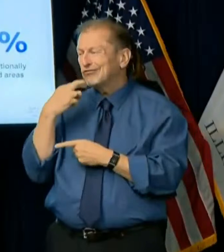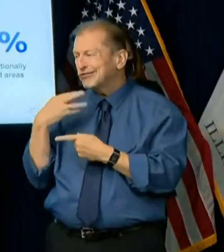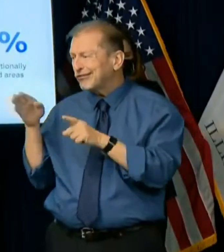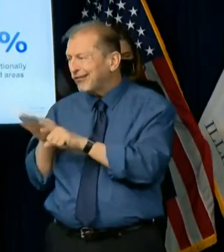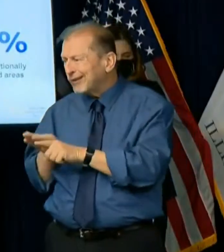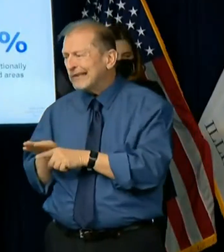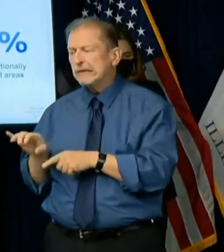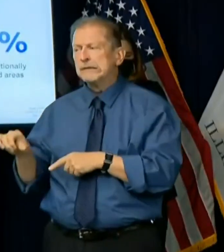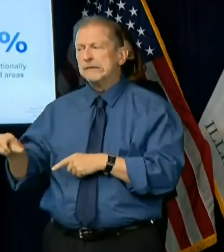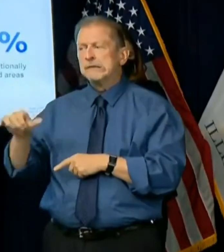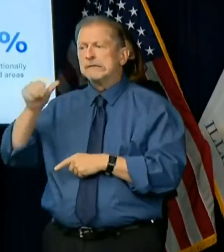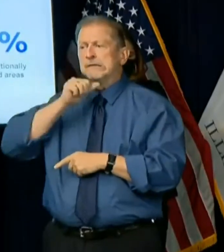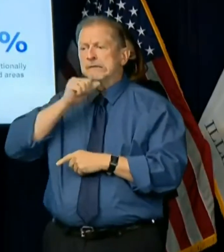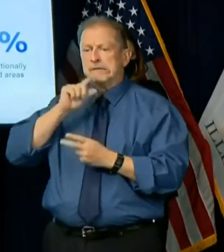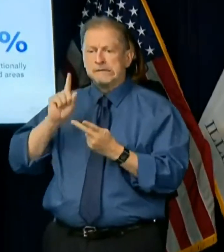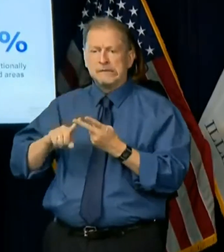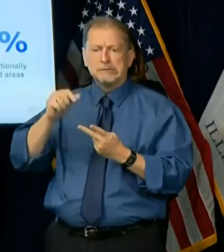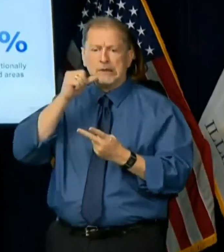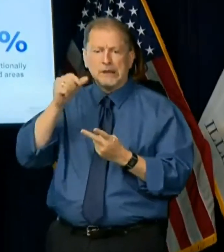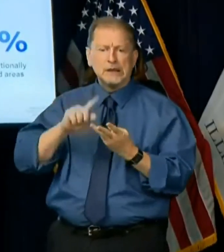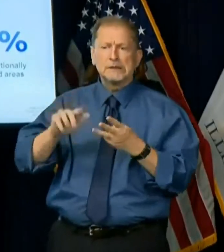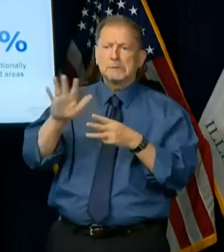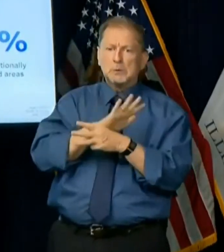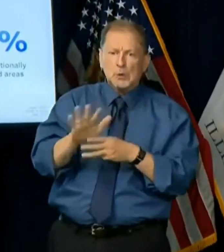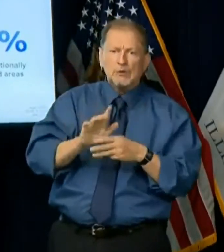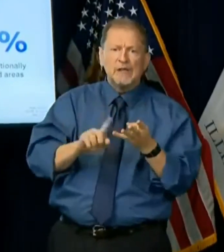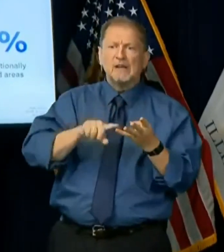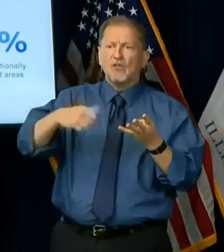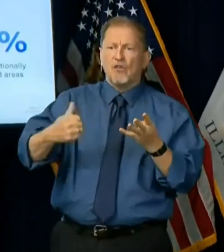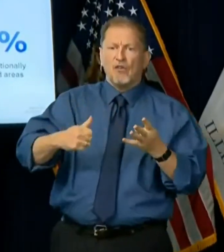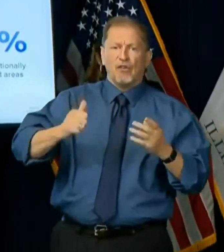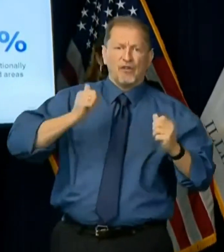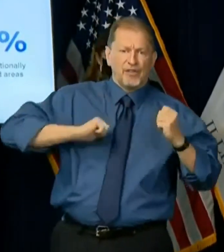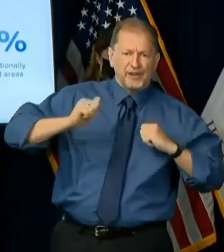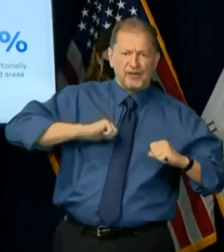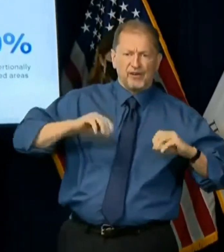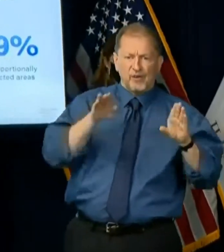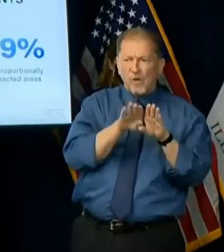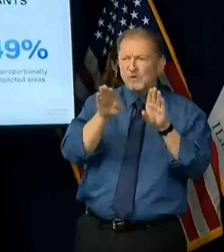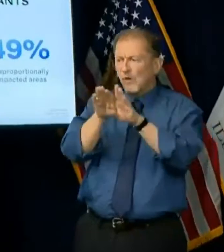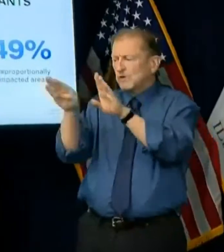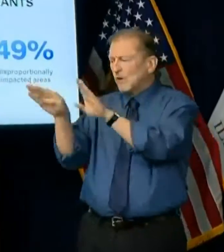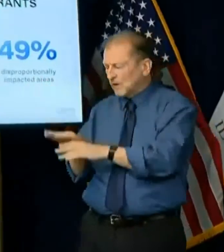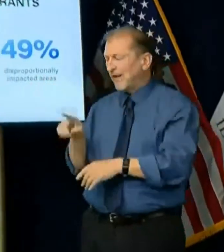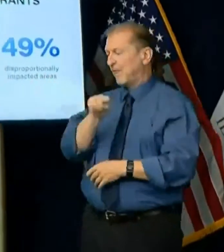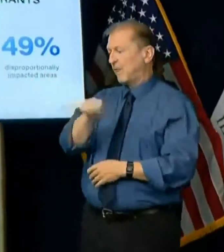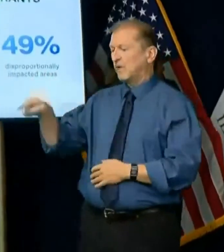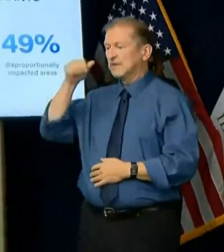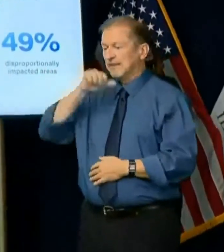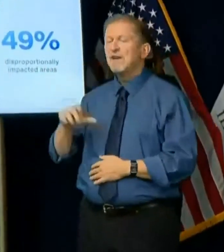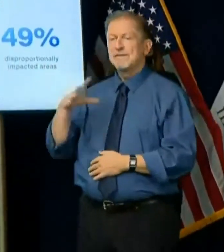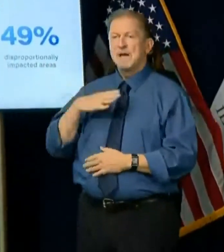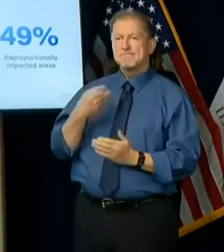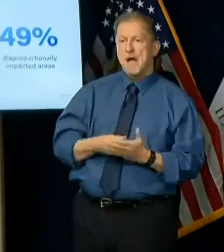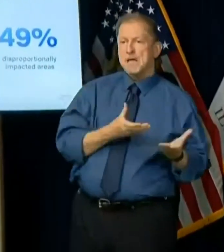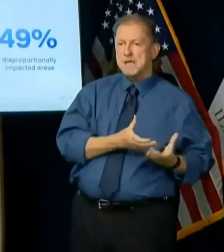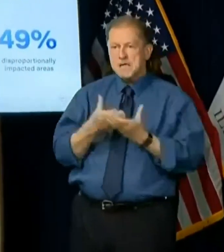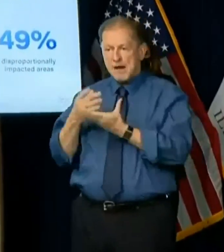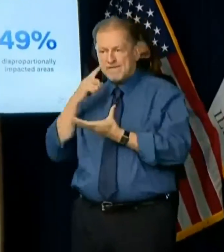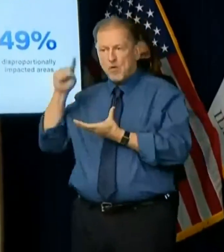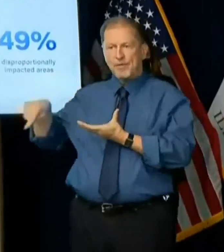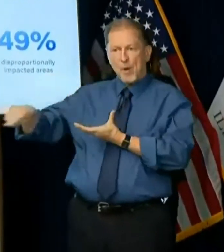theaters, performing arts venues, and other event spaces. We've also provided dedicated programs for downstate